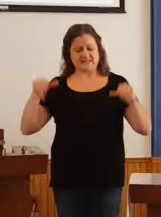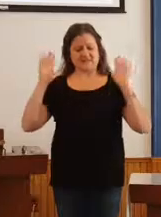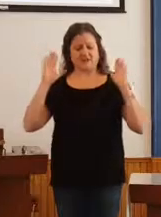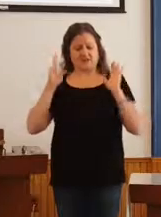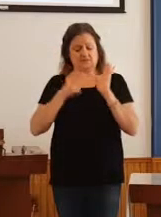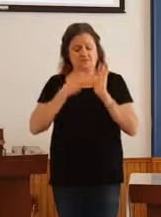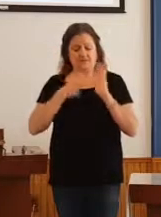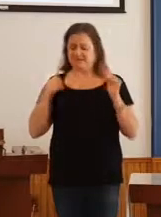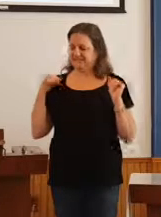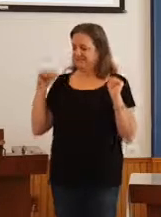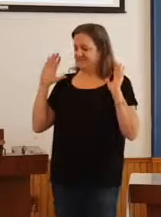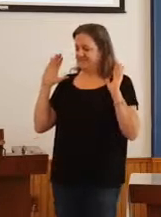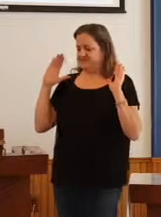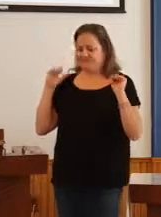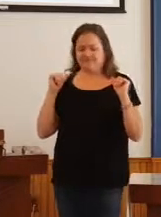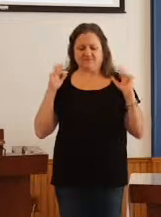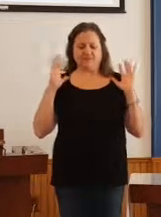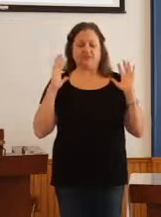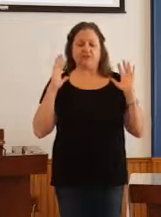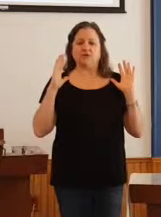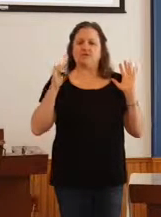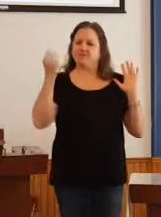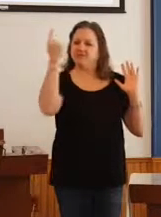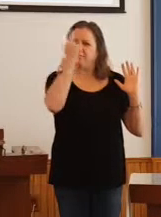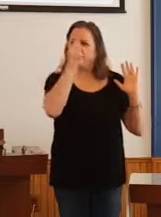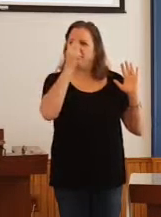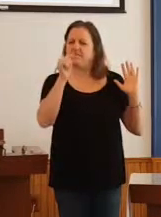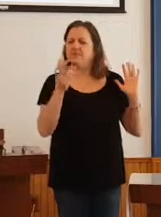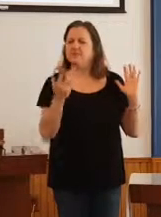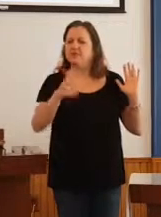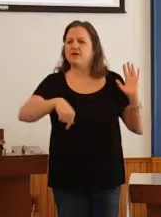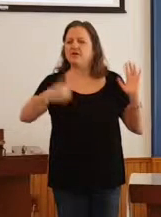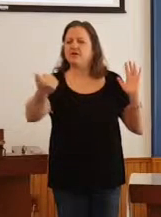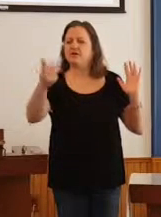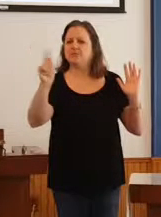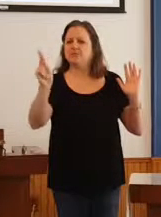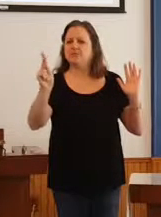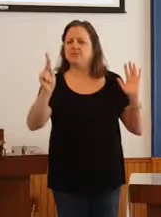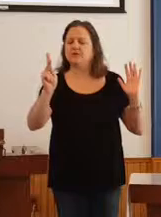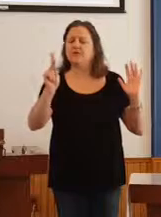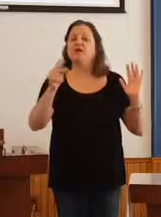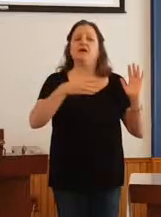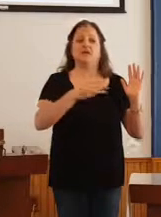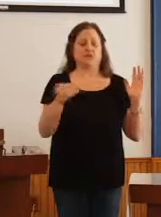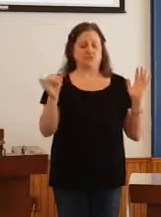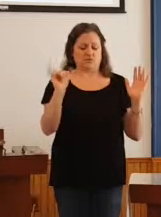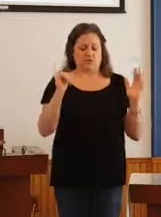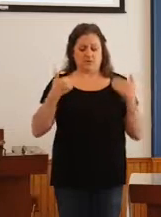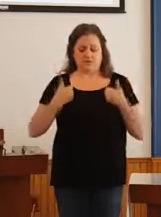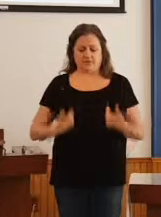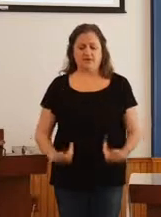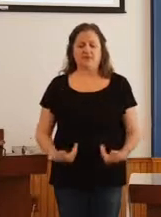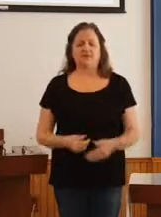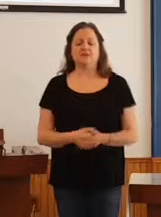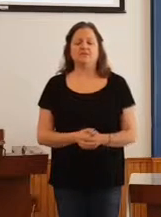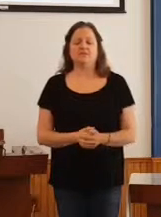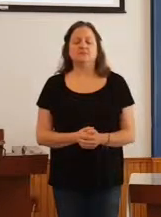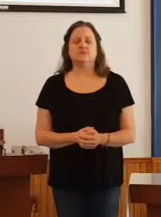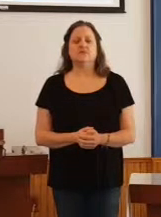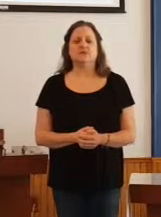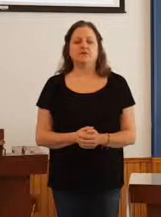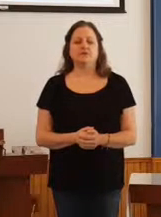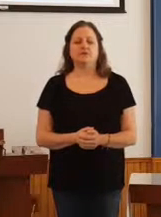in consideration of other well-being as well as our own. Jesus went